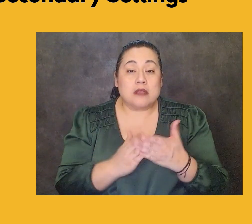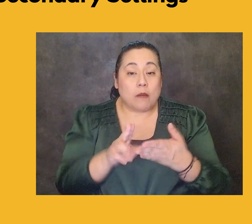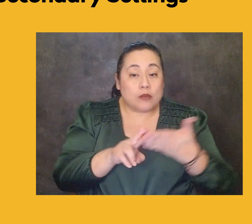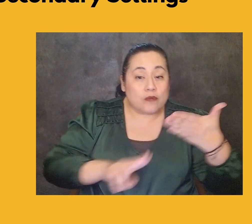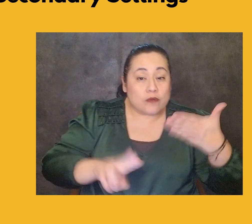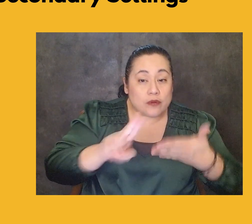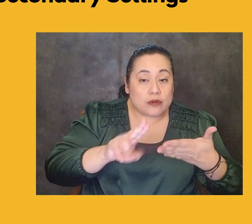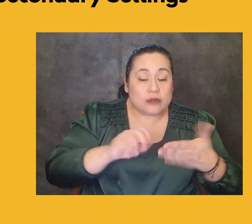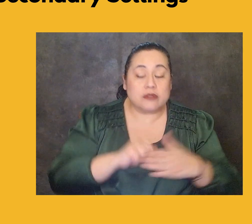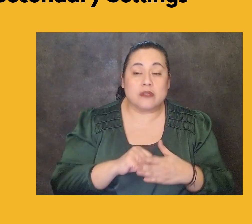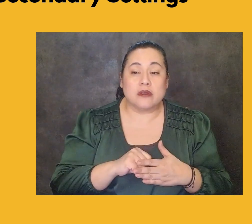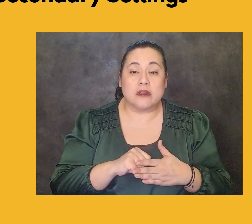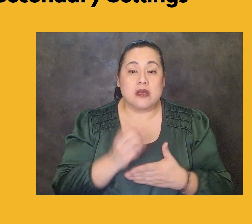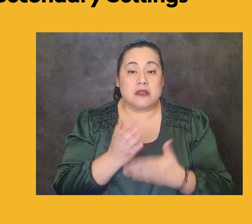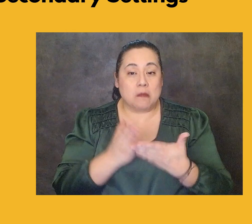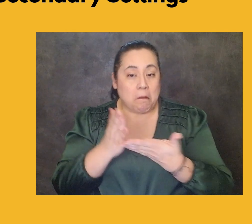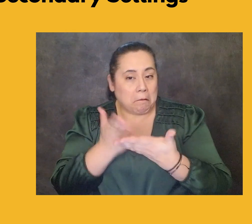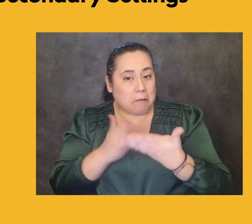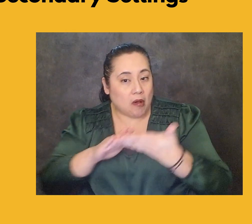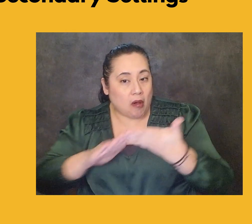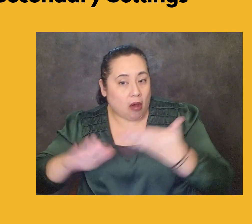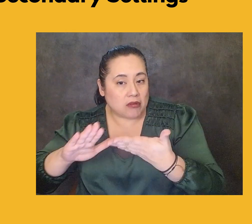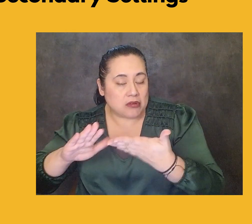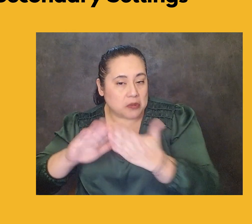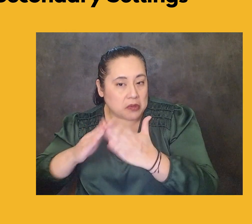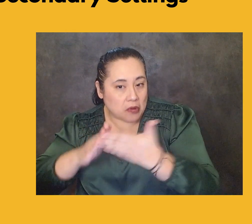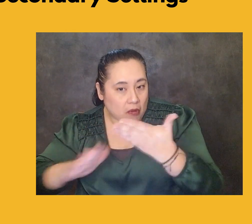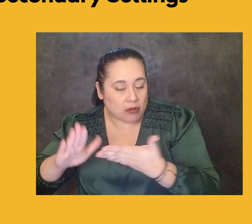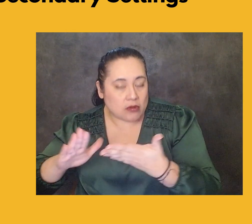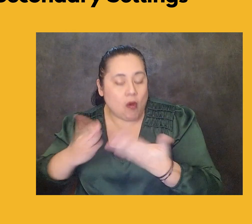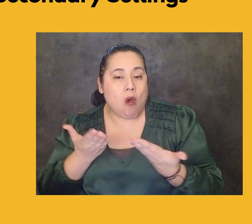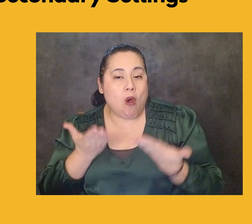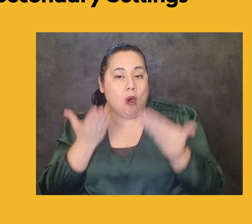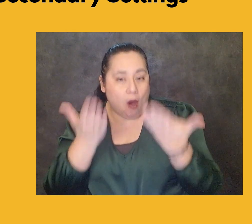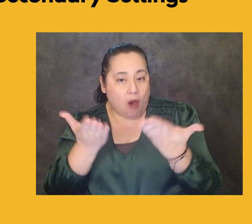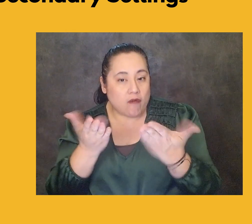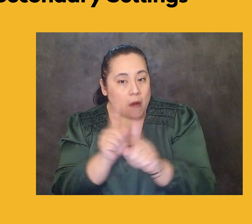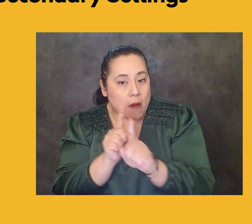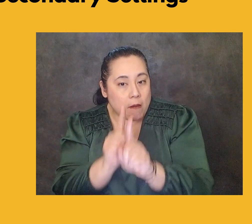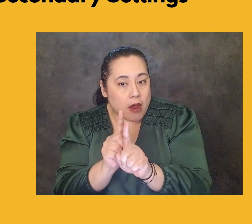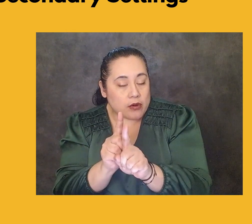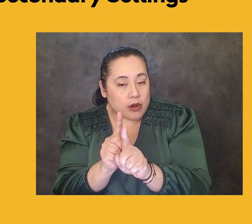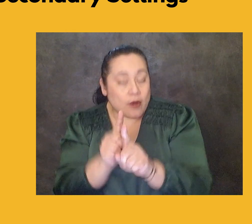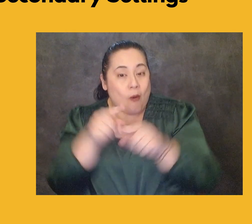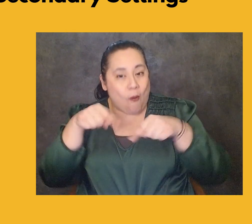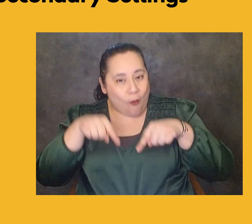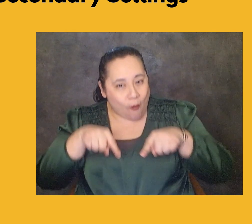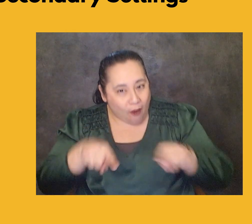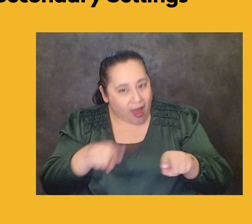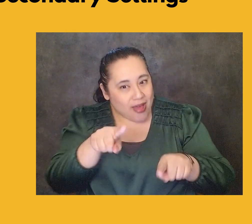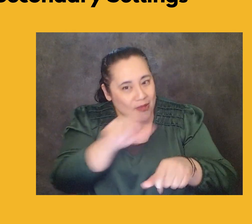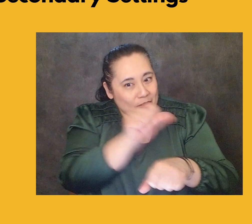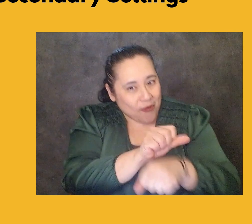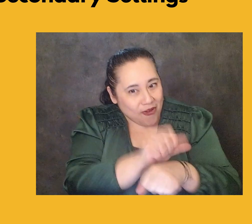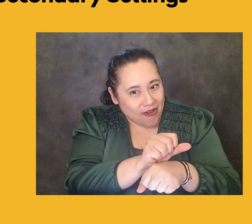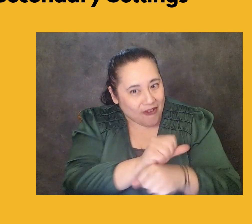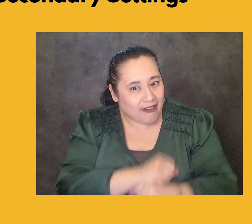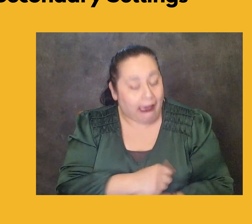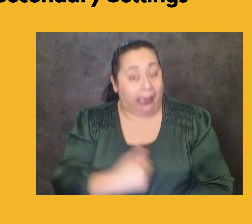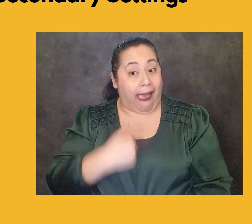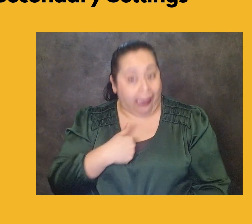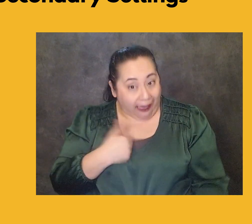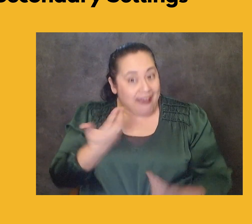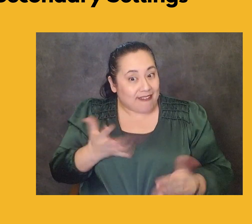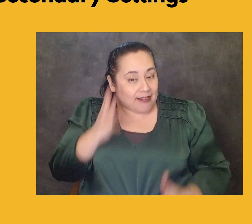and some community colleges offer mentoring while you're working. I have